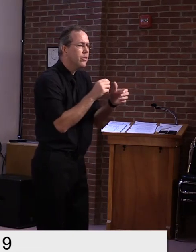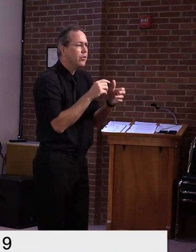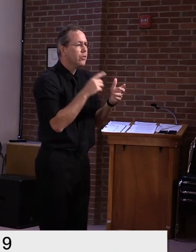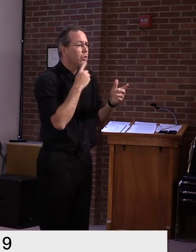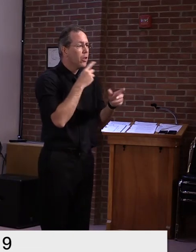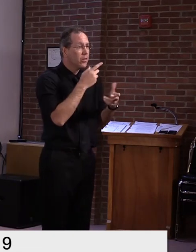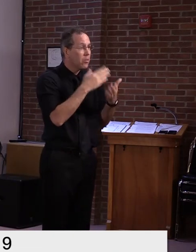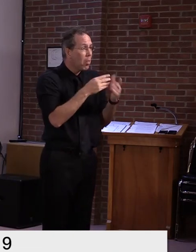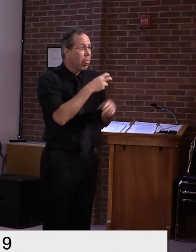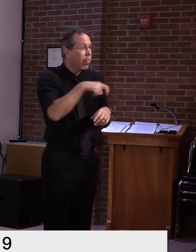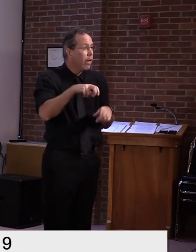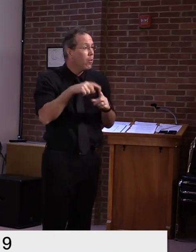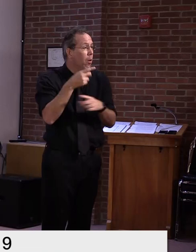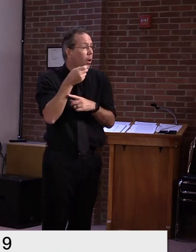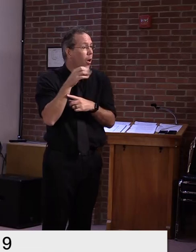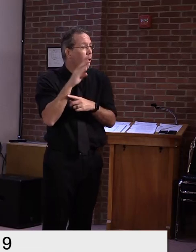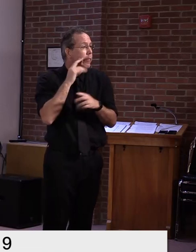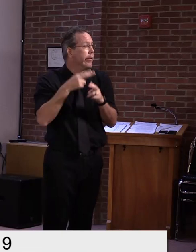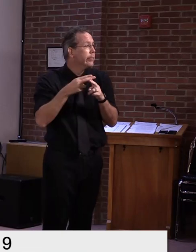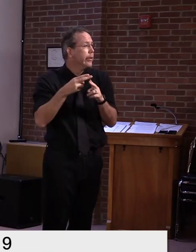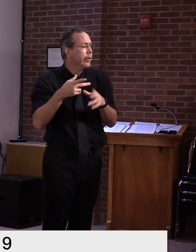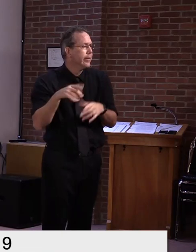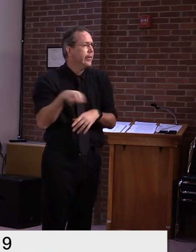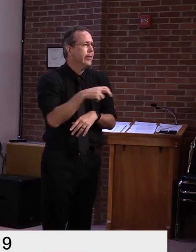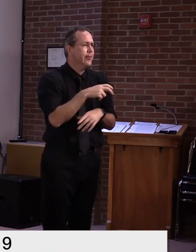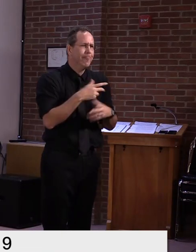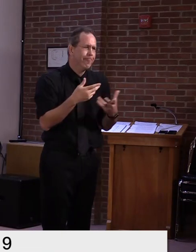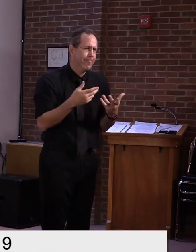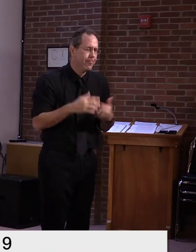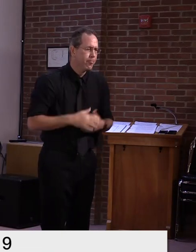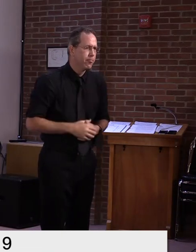the staffing challenges of taking one,